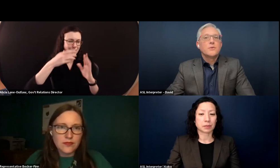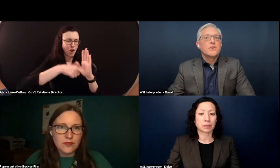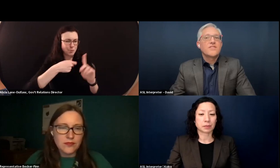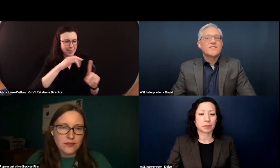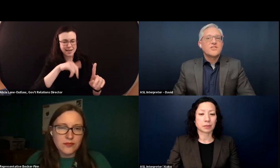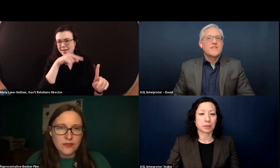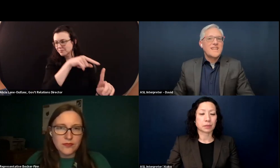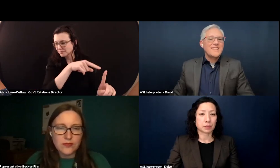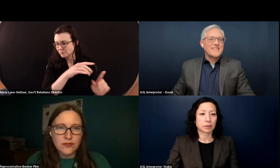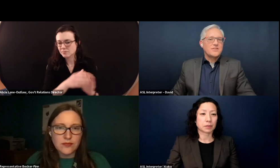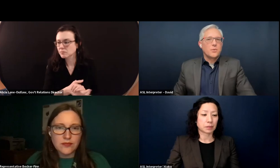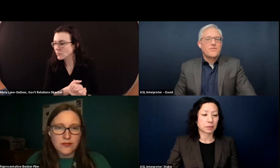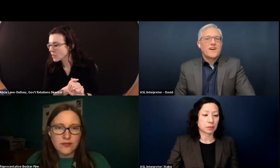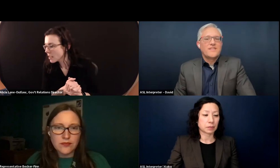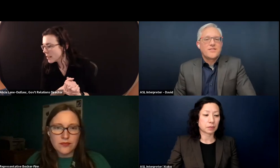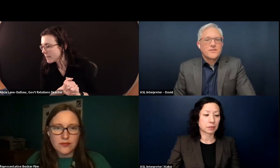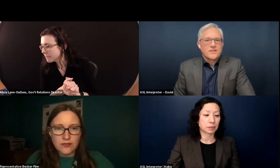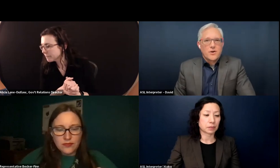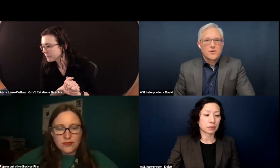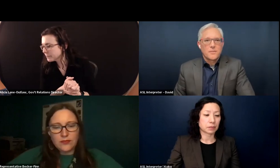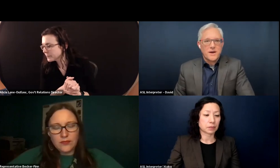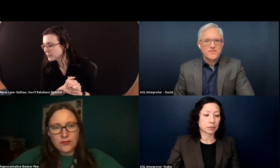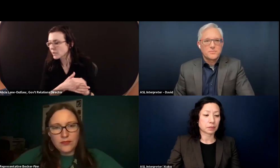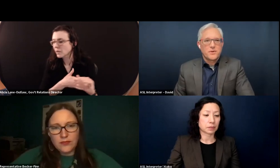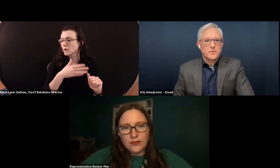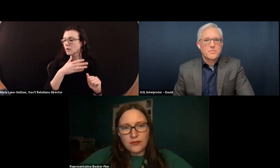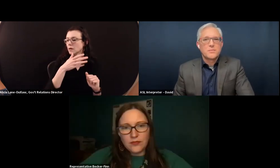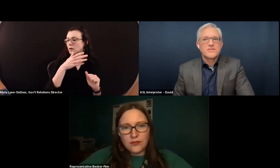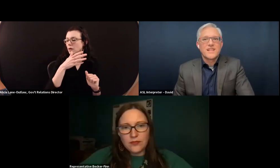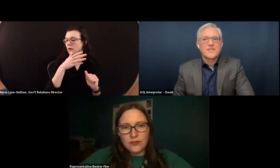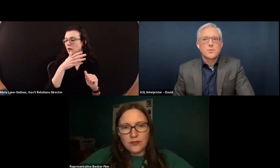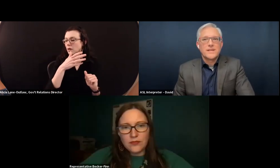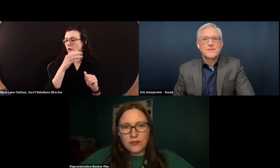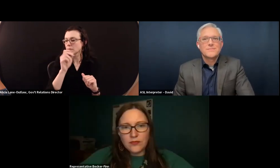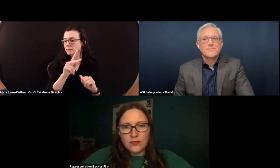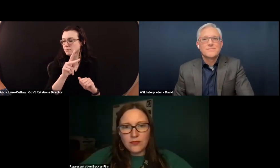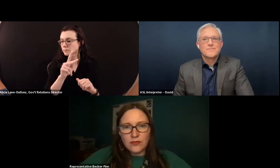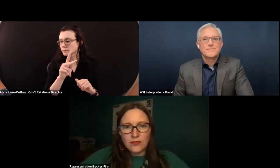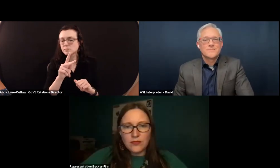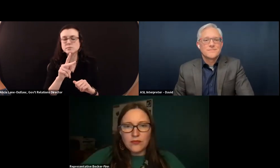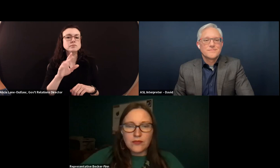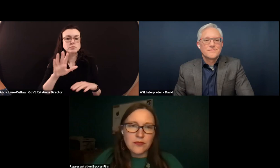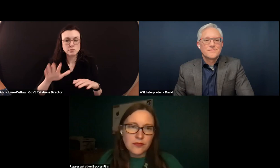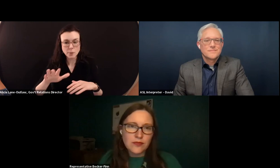So if you look at the session dailies, you will find that there's an article about this bill that was published last week.